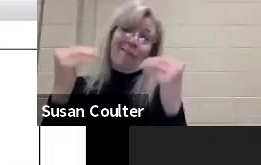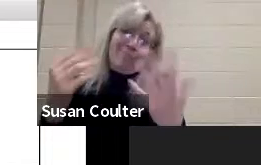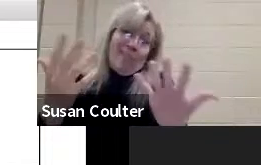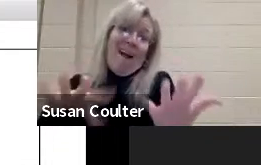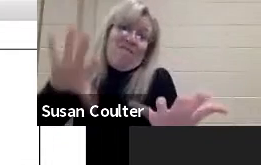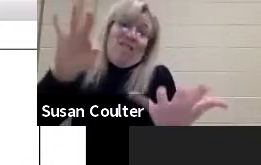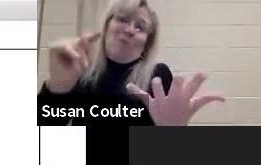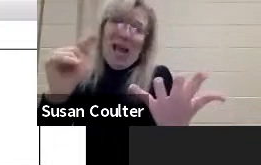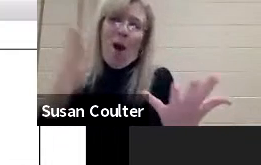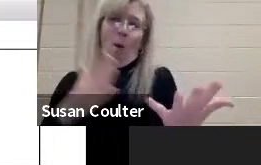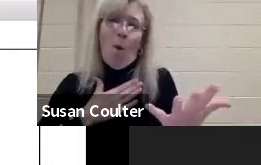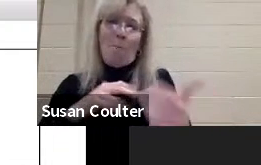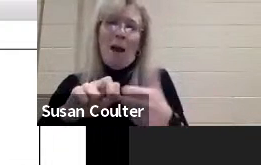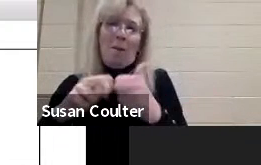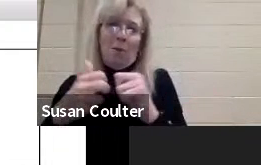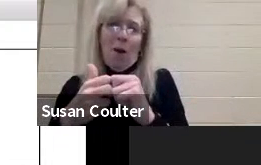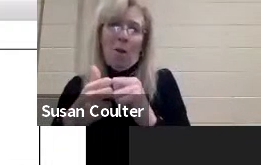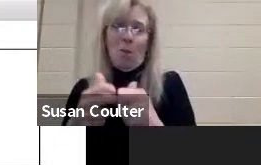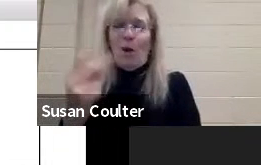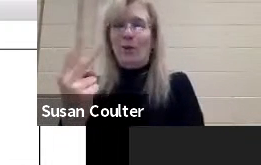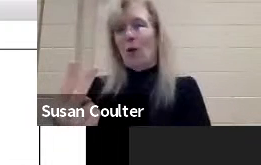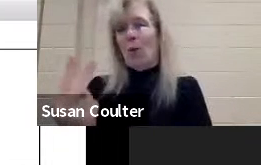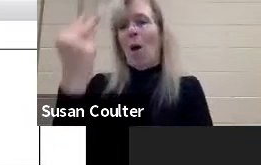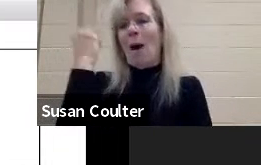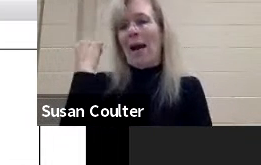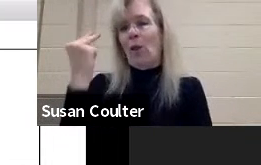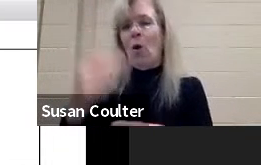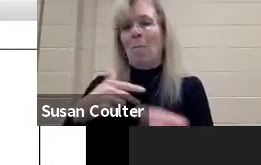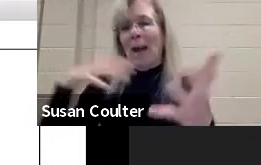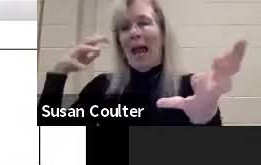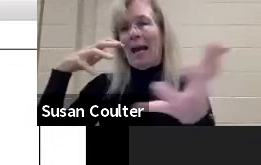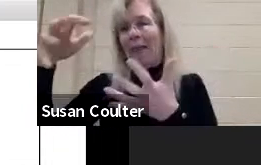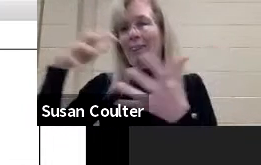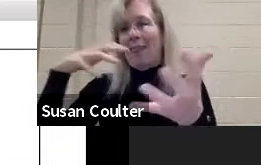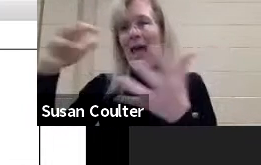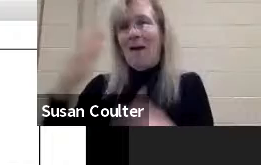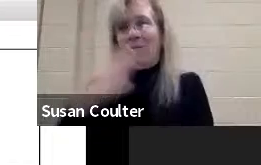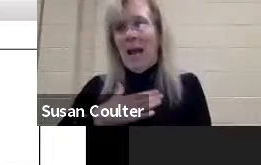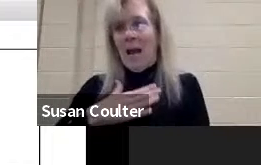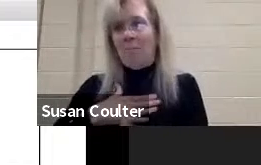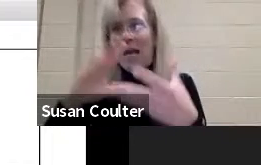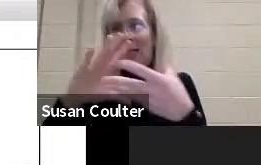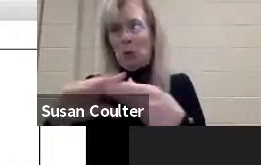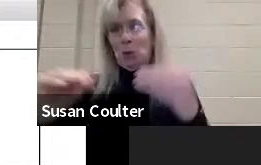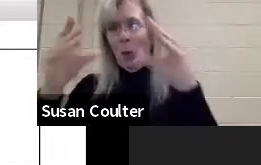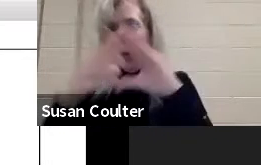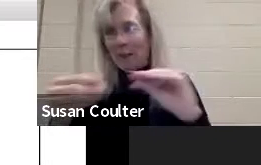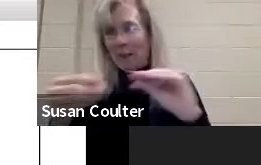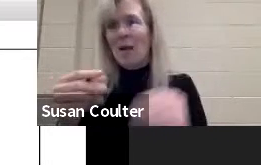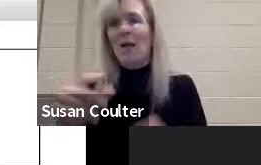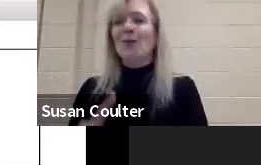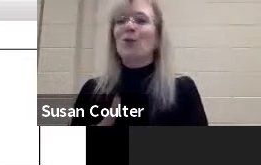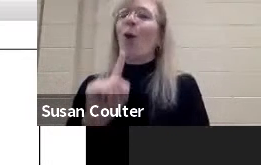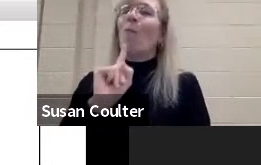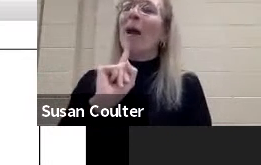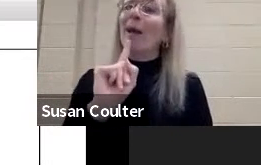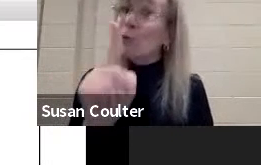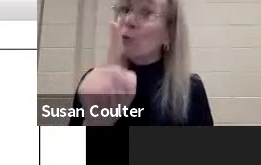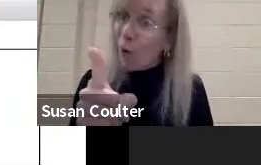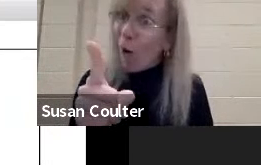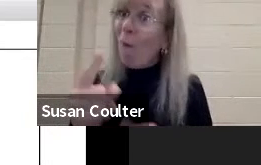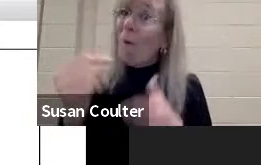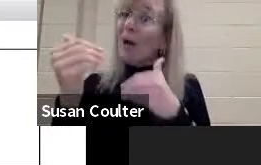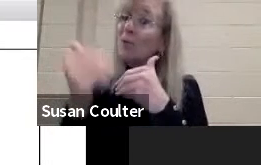But I found out what my problem was, so now I can look back and laugh at my story. So